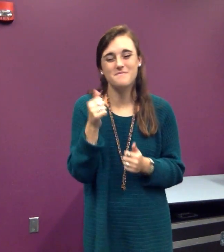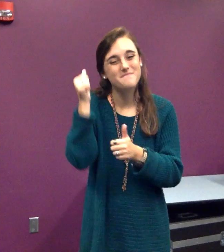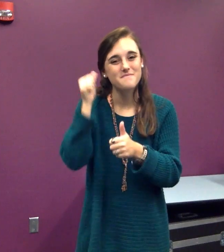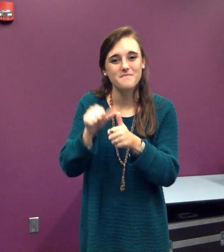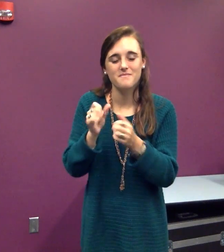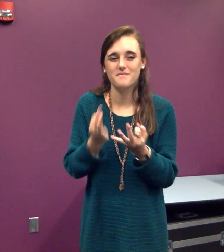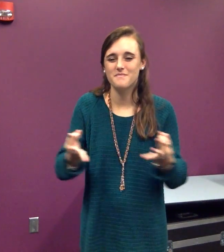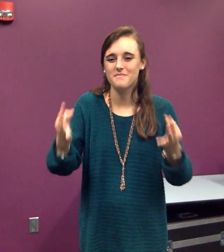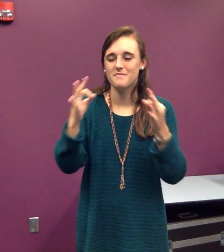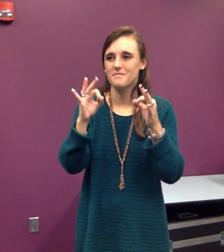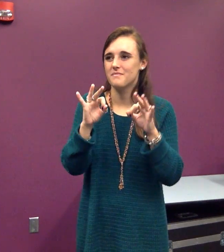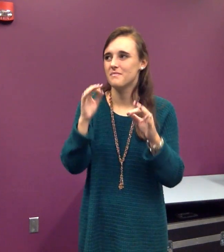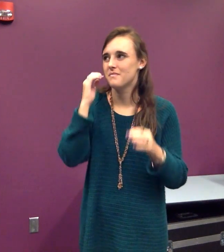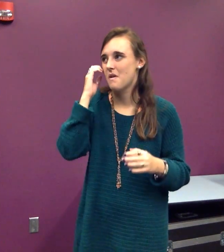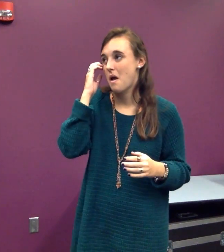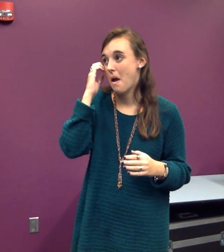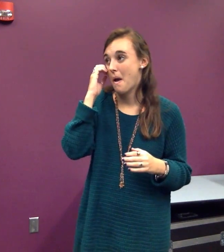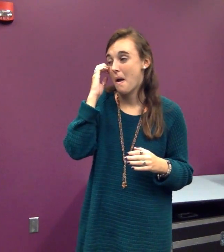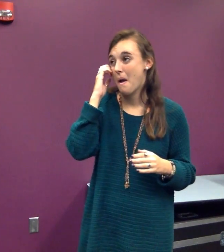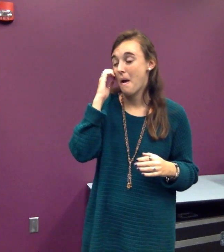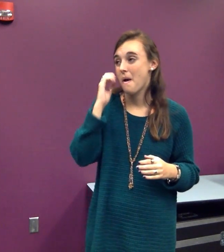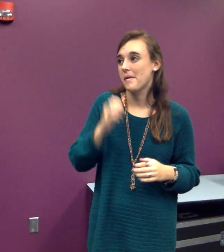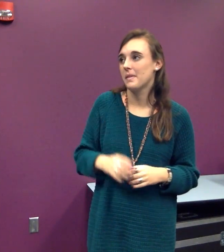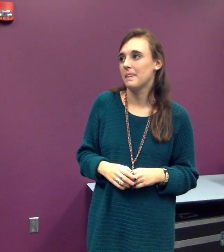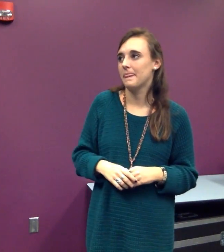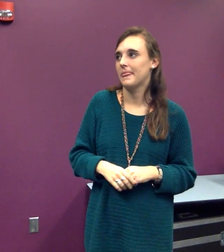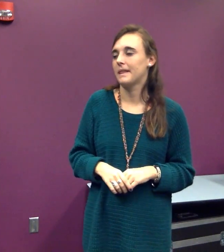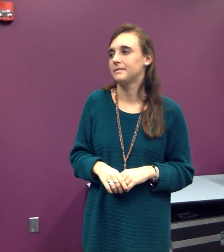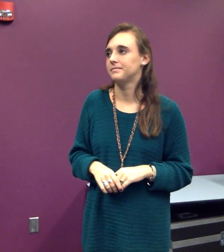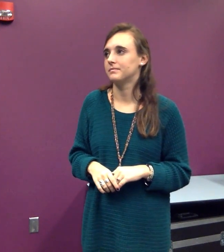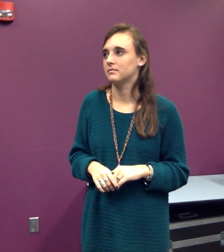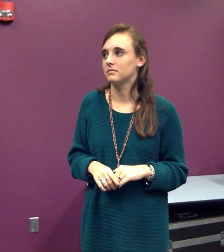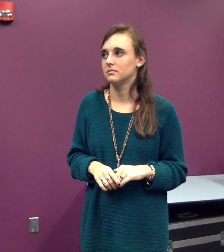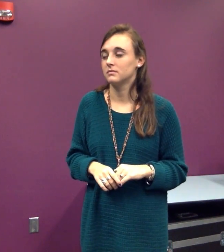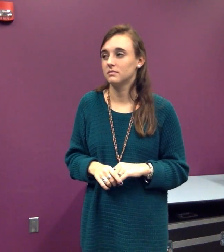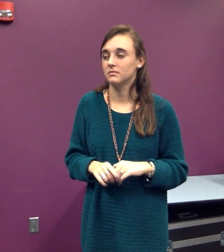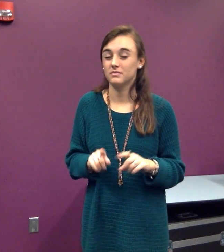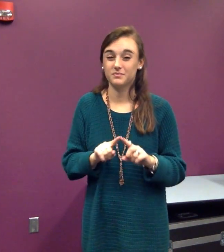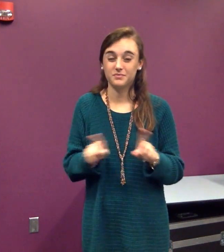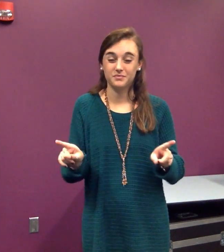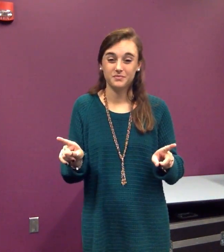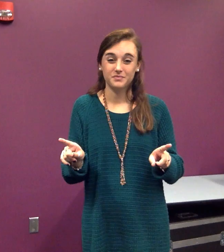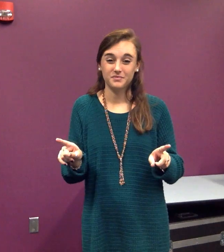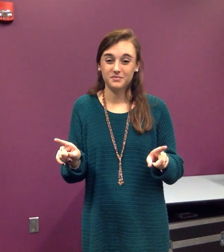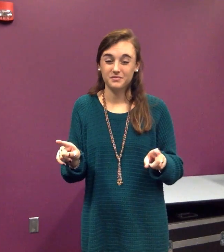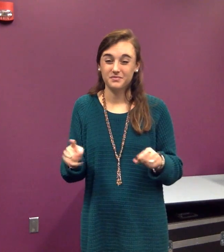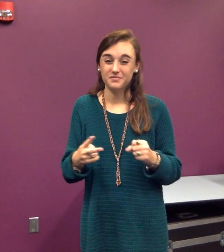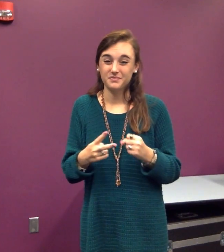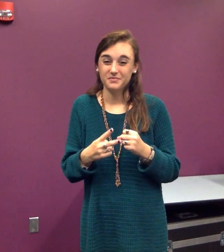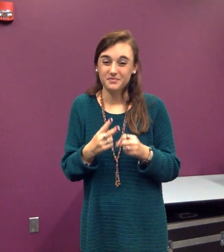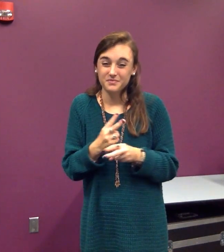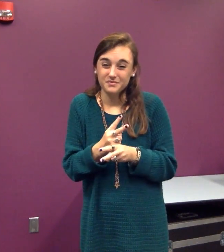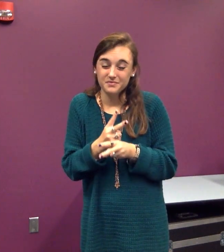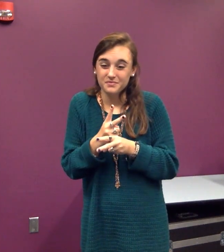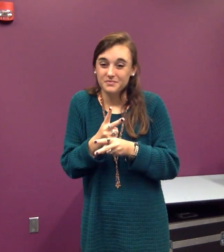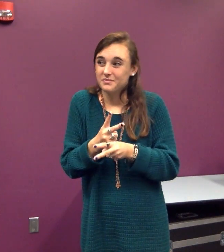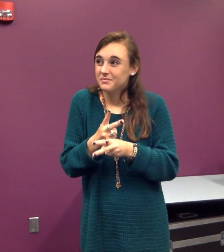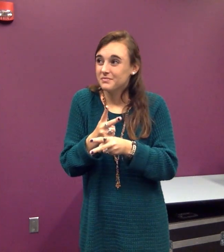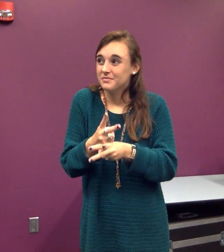up. Yes, I do want them colored, but be very careful. Don't fall into the trap of coloring. I don't want the front red and the top